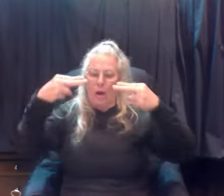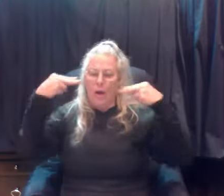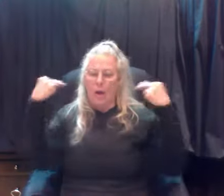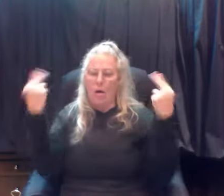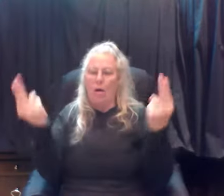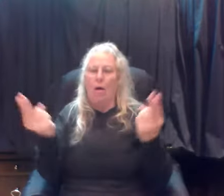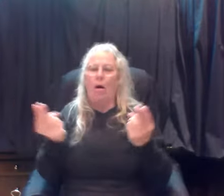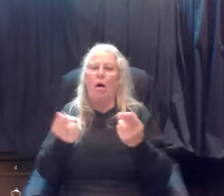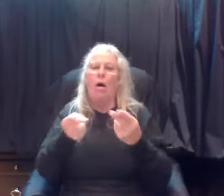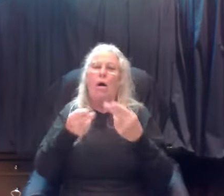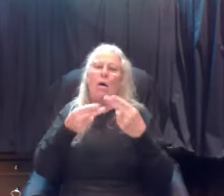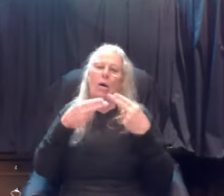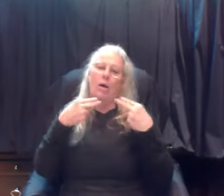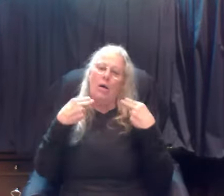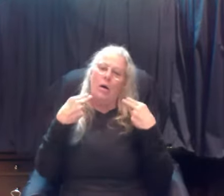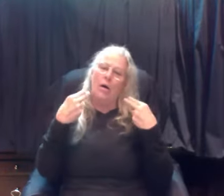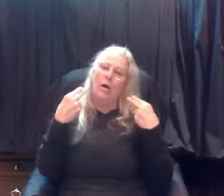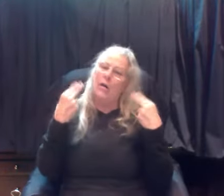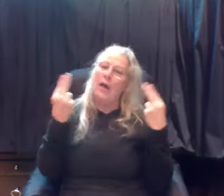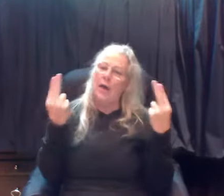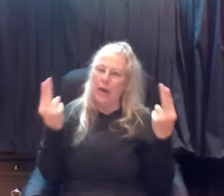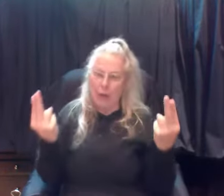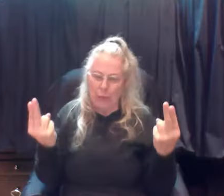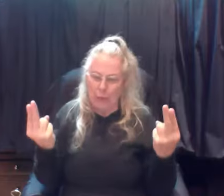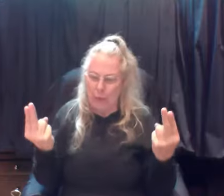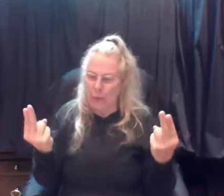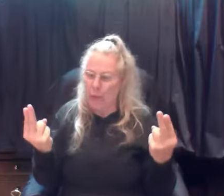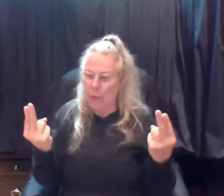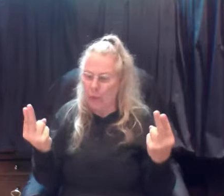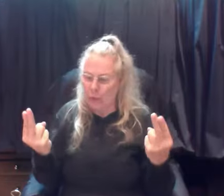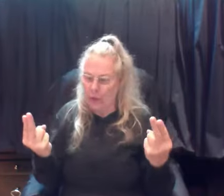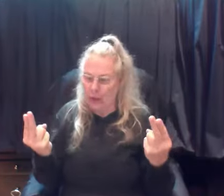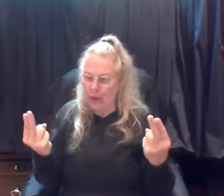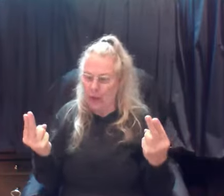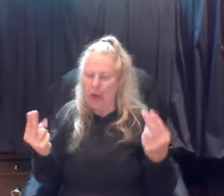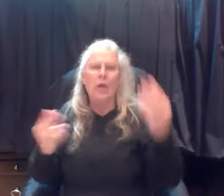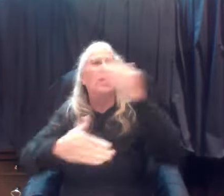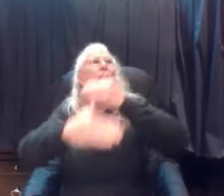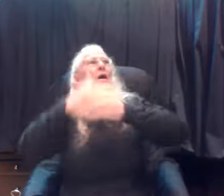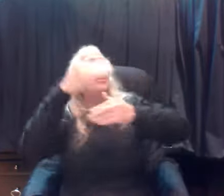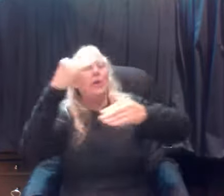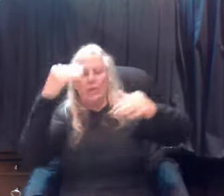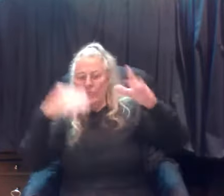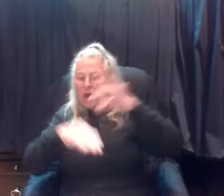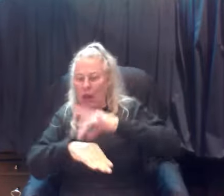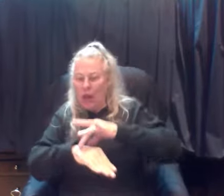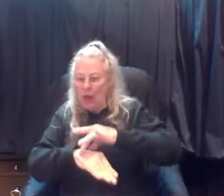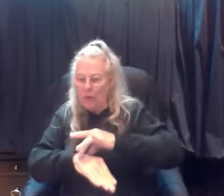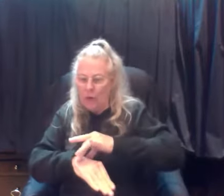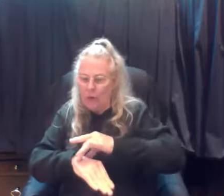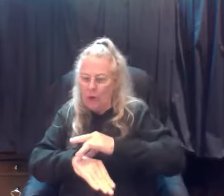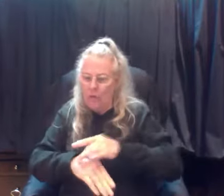alleluia heaven and earth